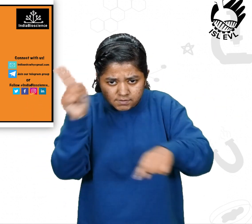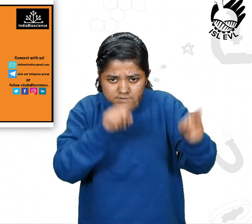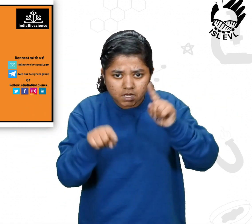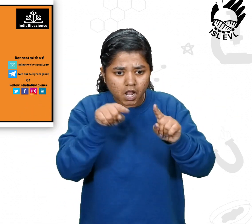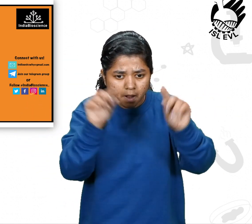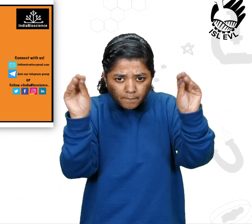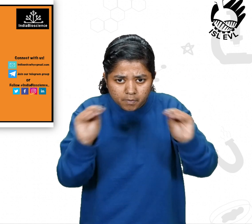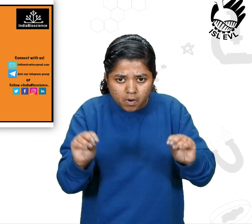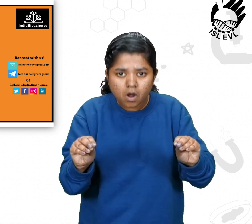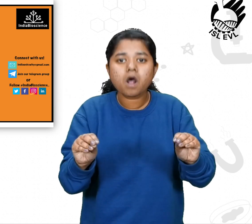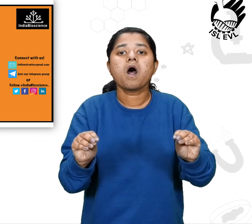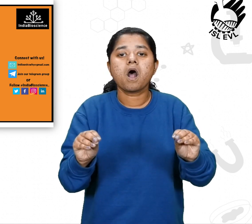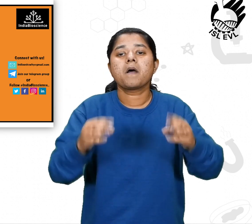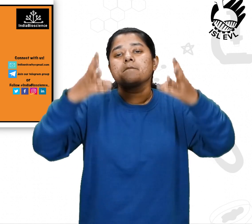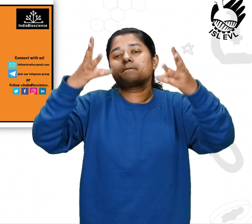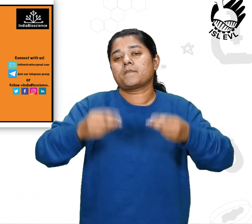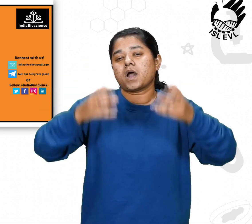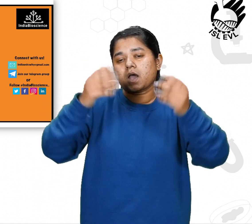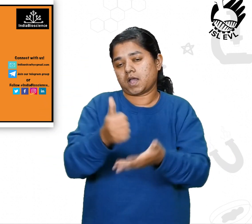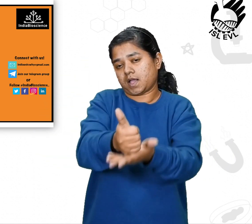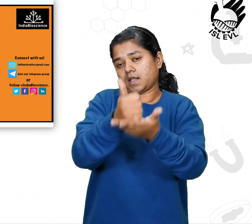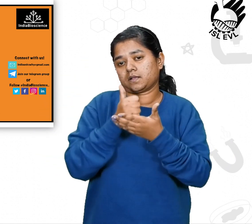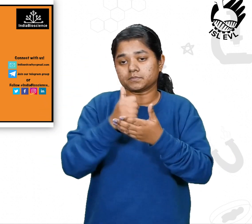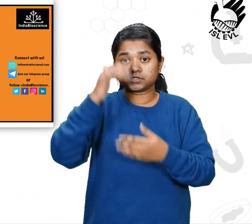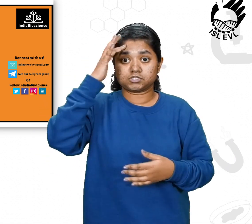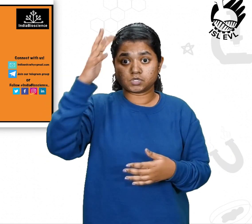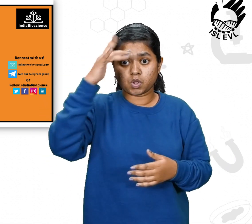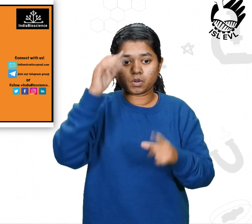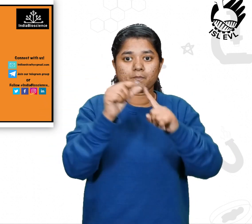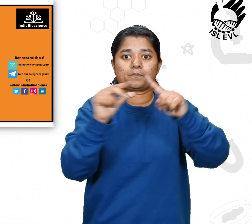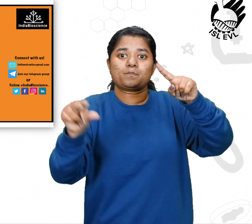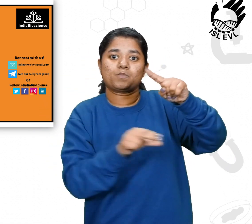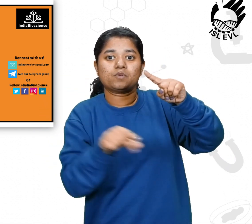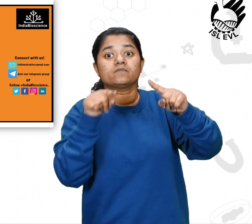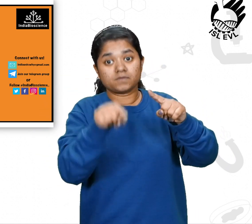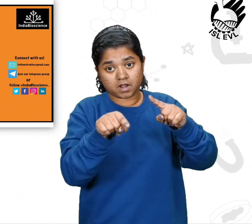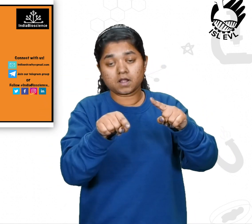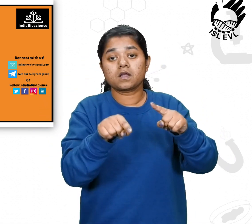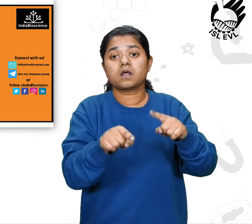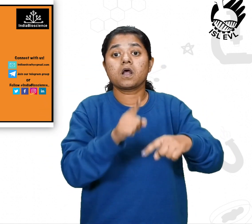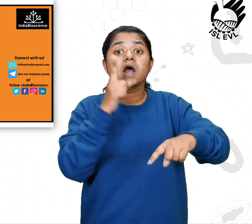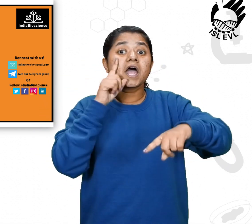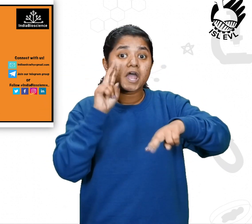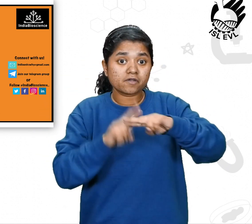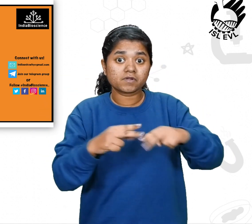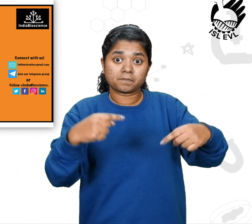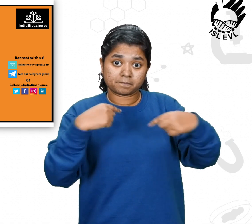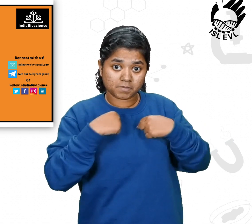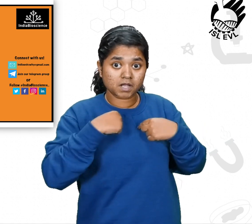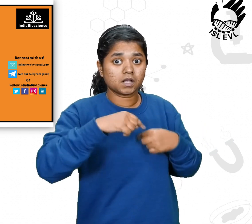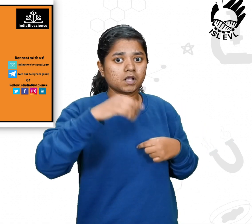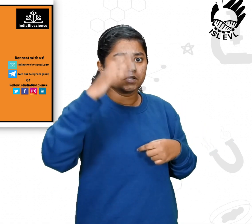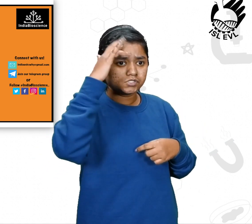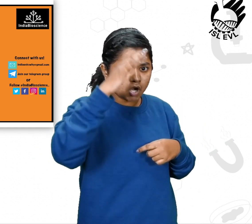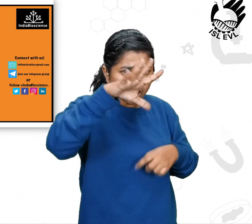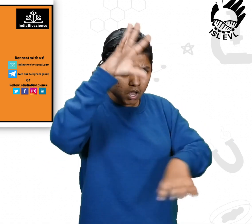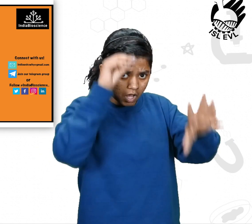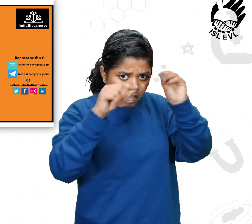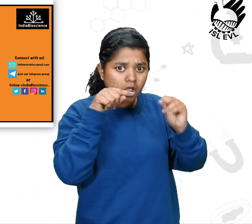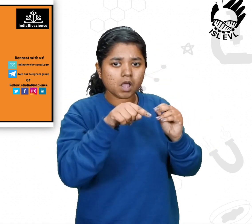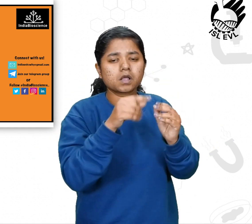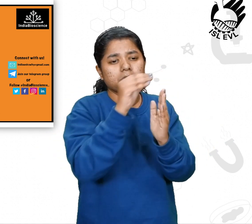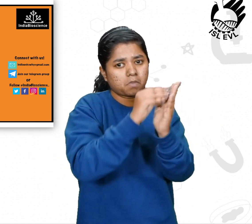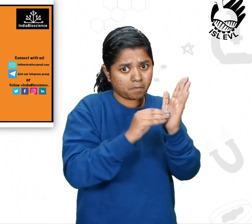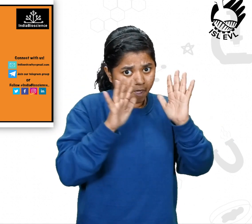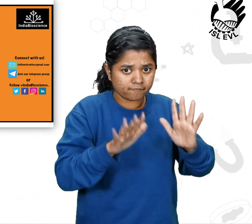our expectations. On the other hand, if you are an experimental person, or if you want to test your theory, you also go